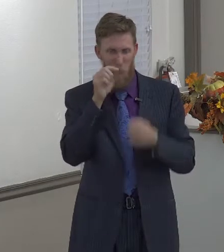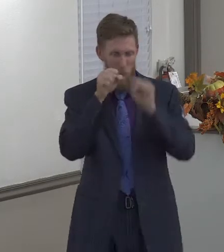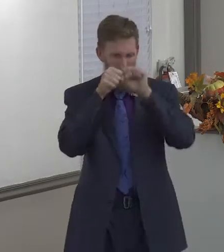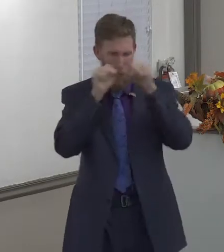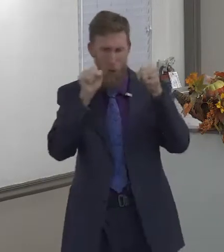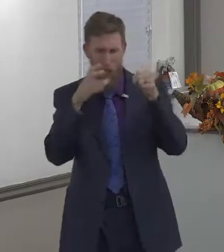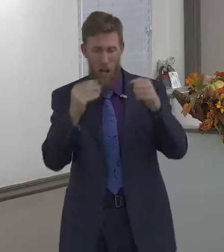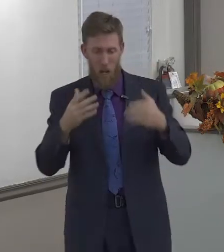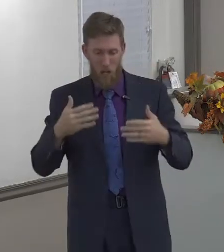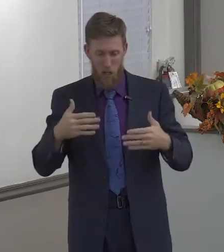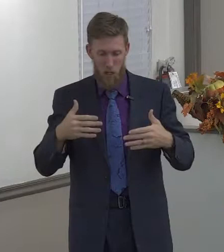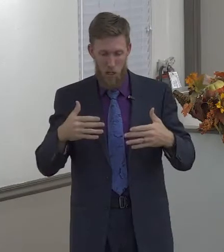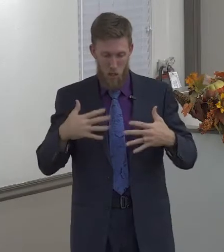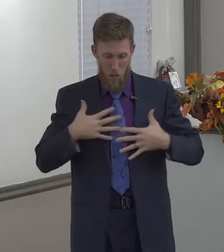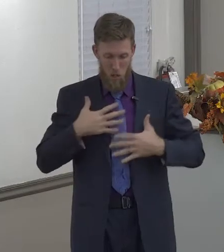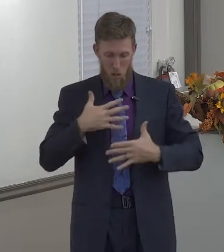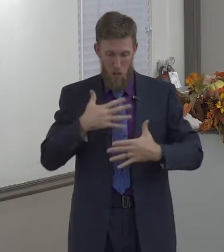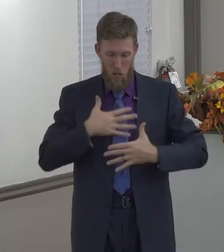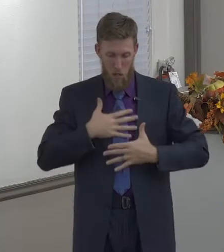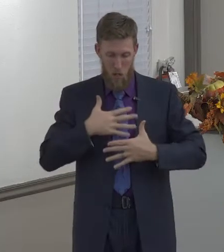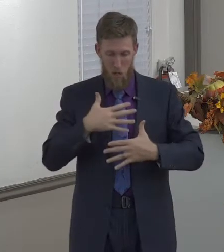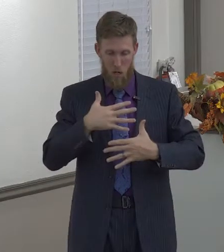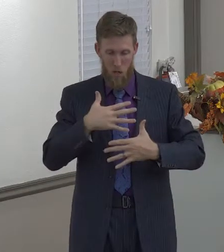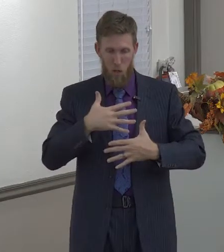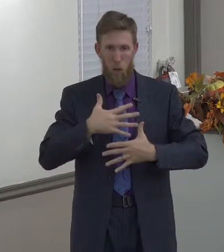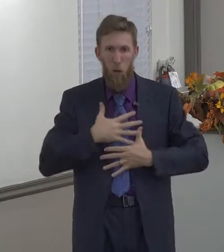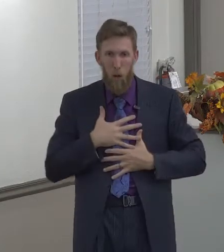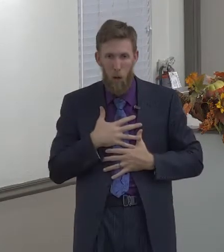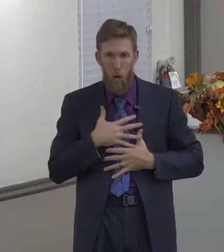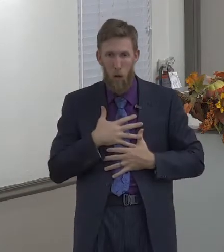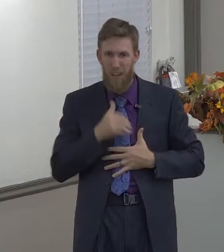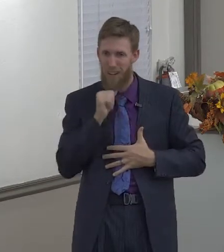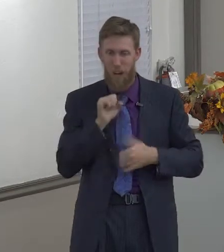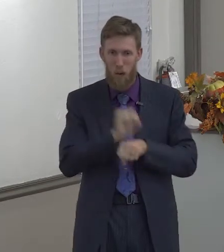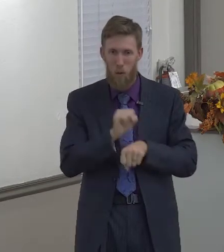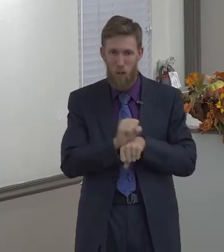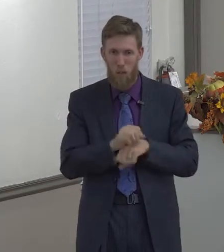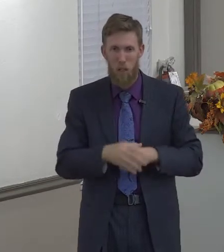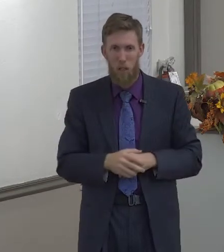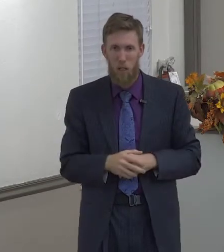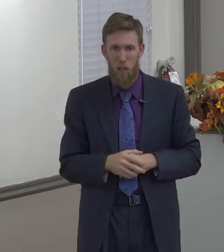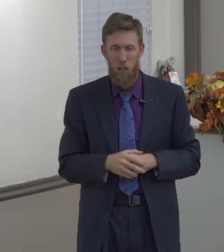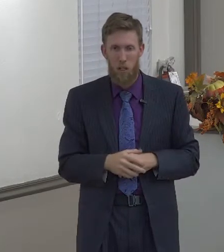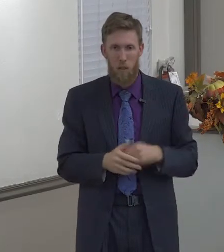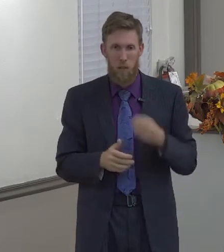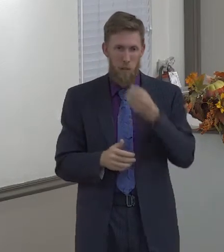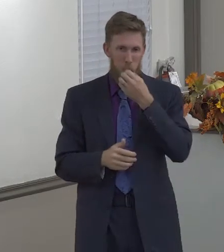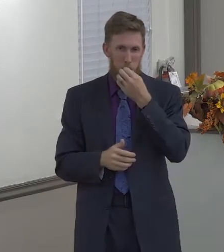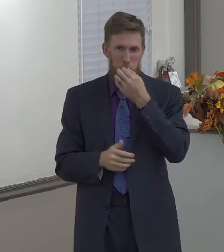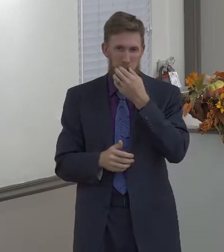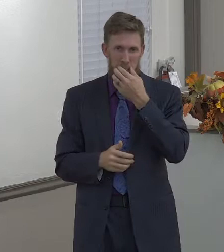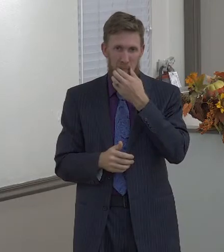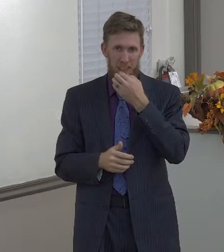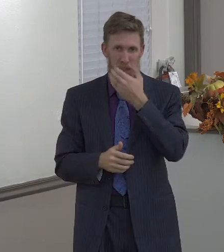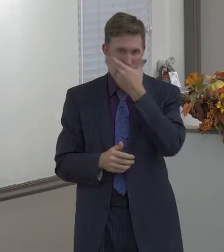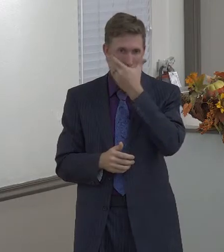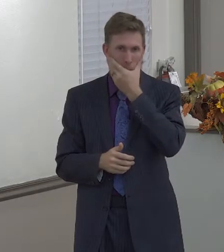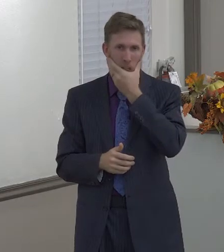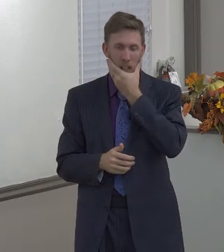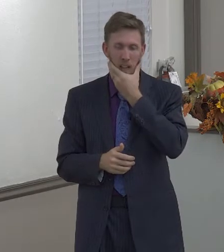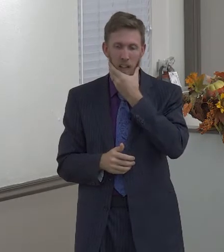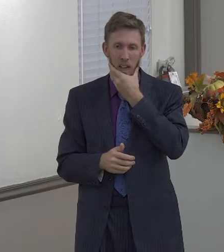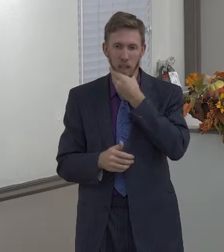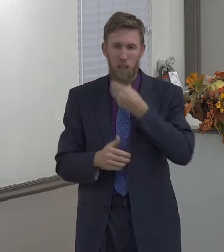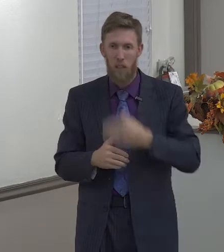Well, that's the prominent one. It's the one that so often we think is the valuable one. Well, prominence doesn't mean